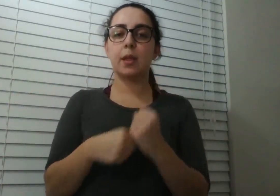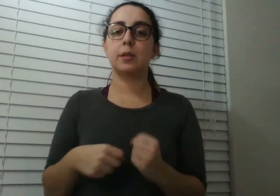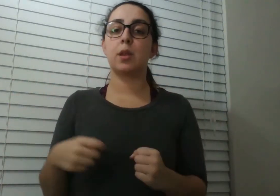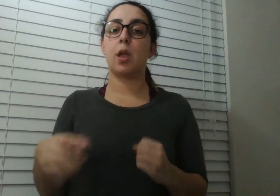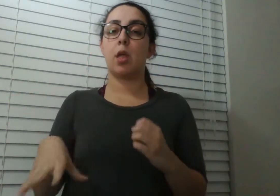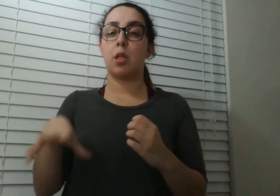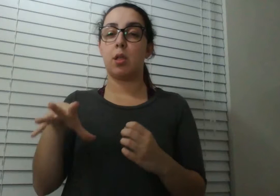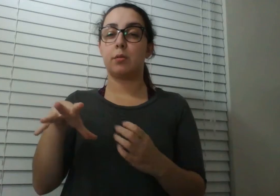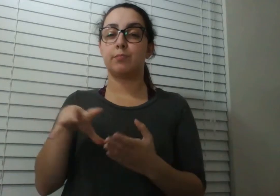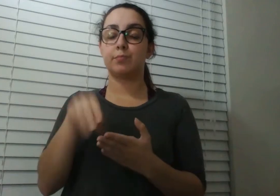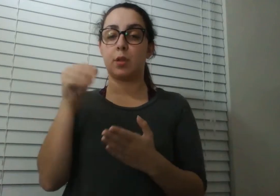www.sloan.org.